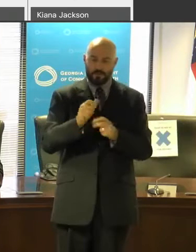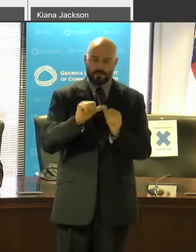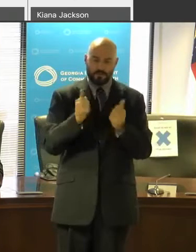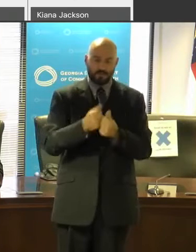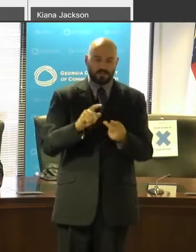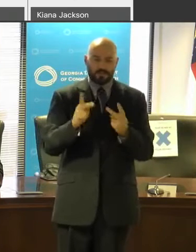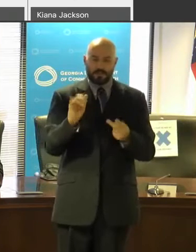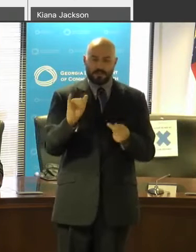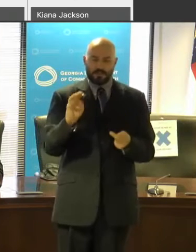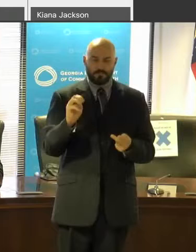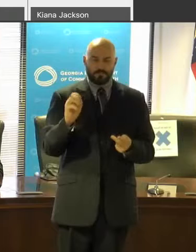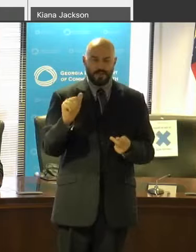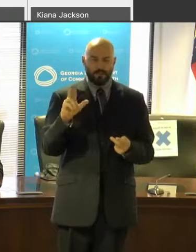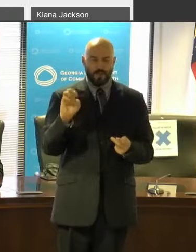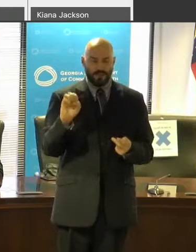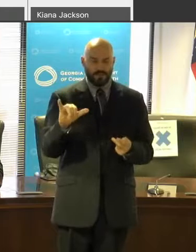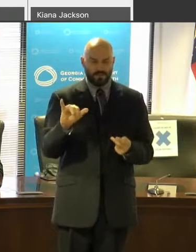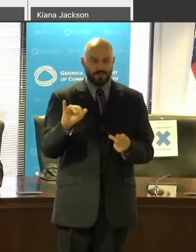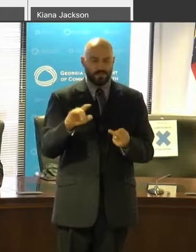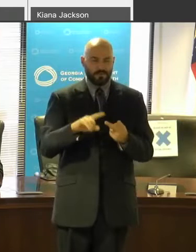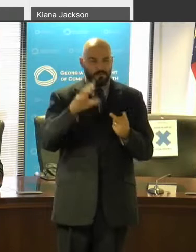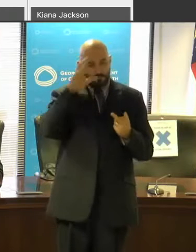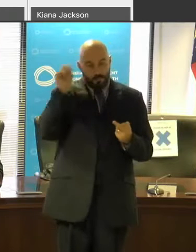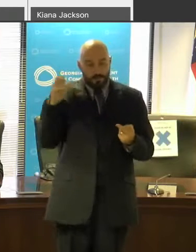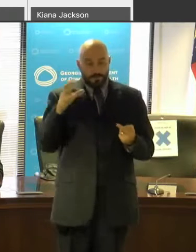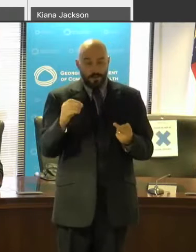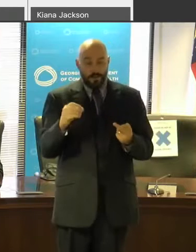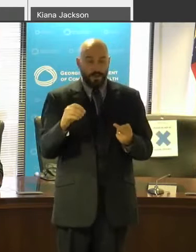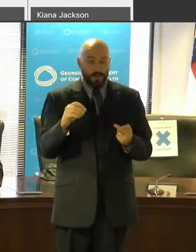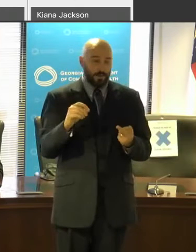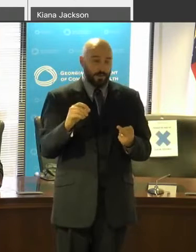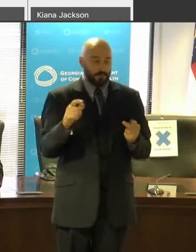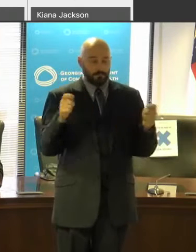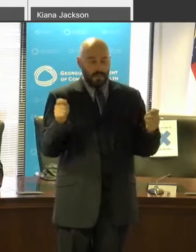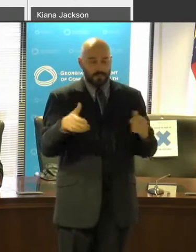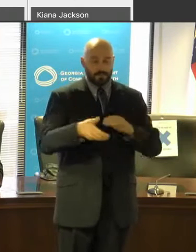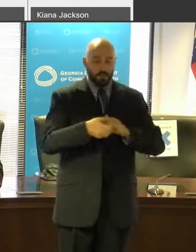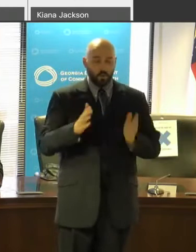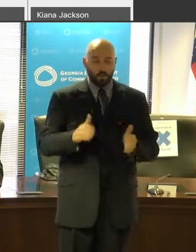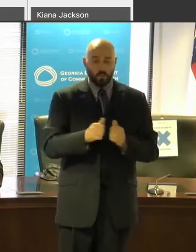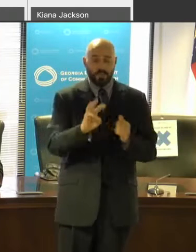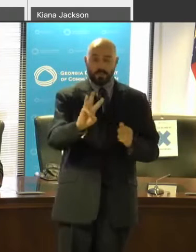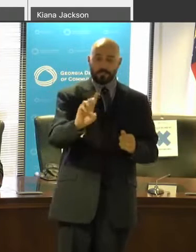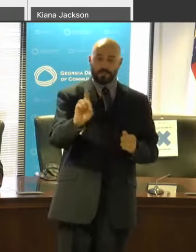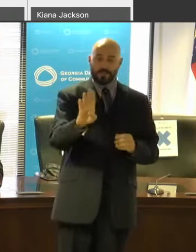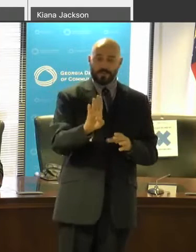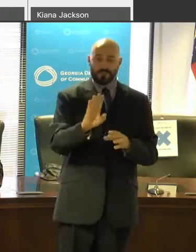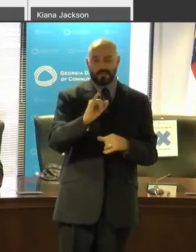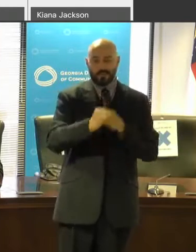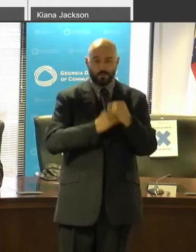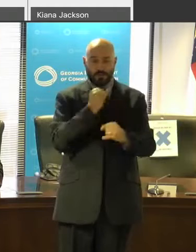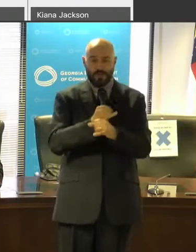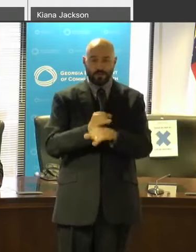McRae, President, and Walter Coffer, Managing Partner with WD International